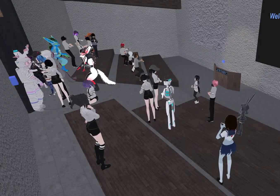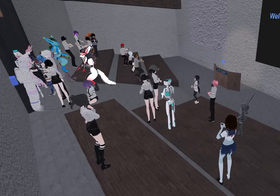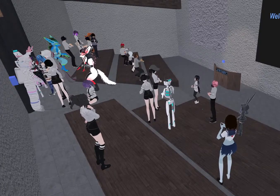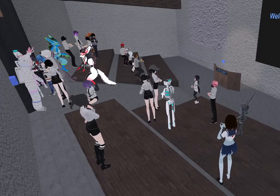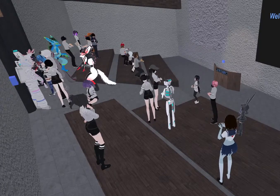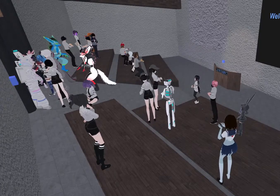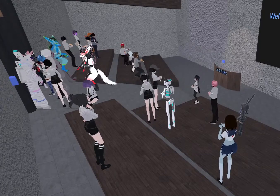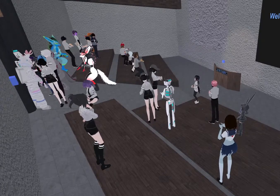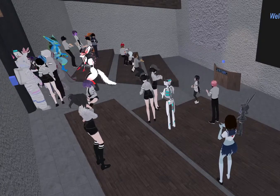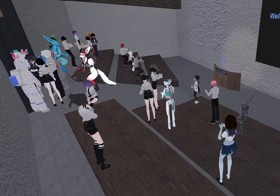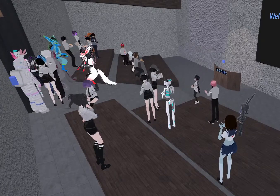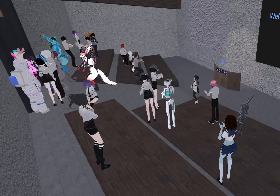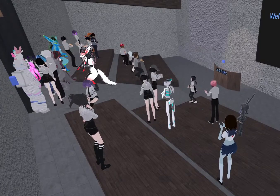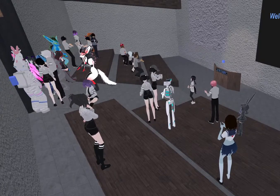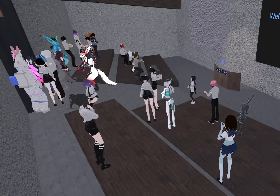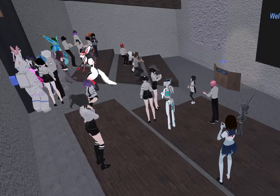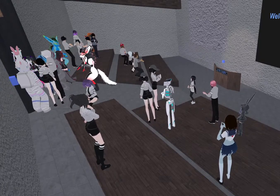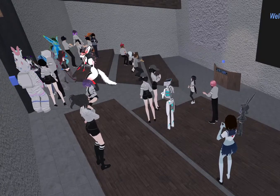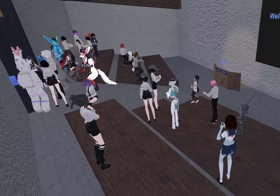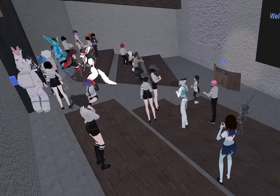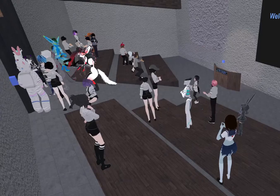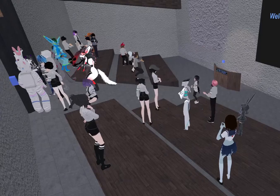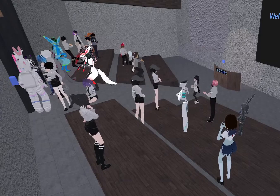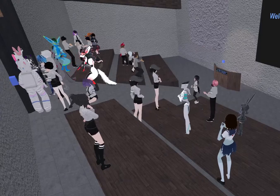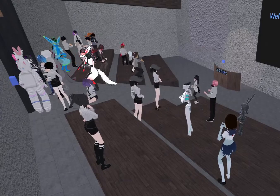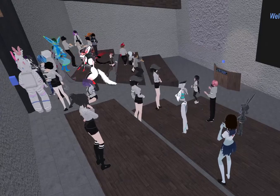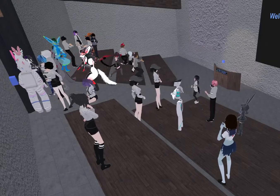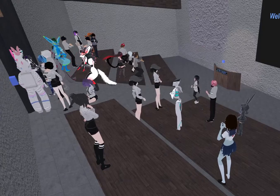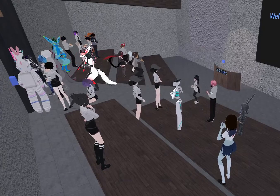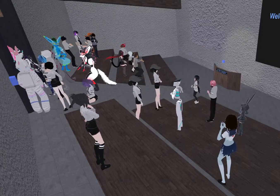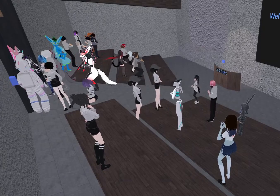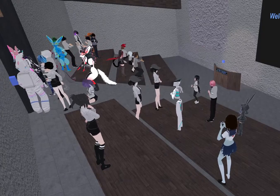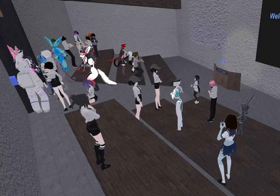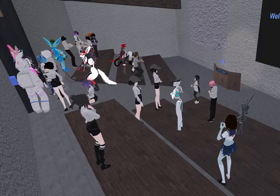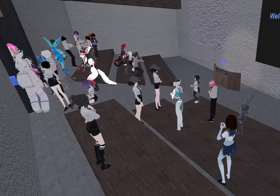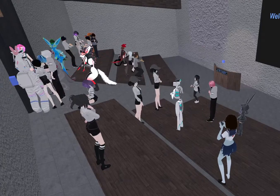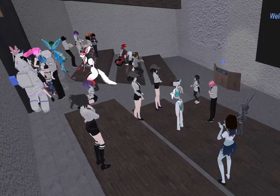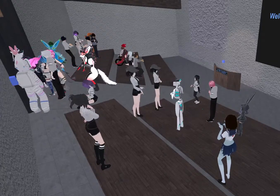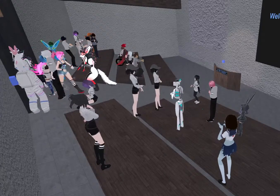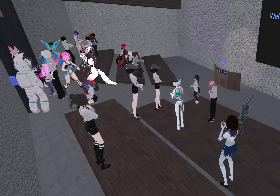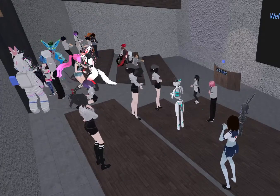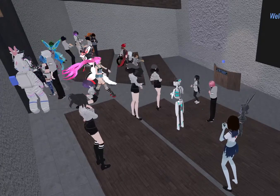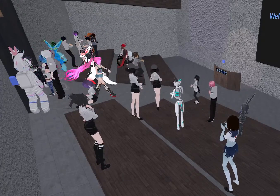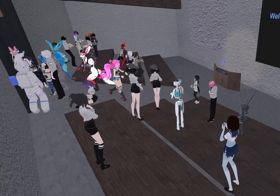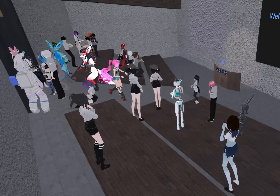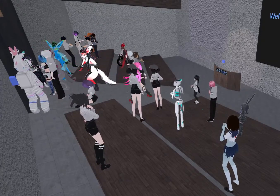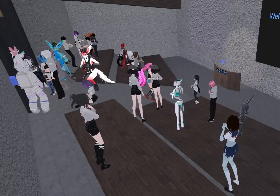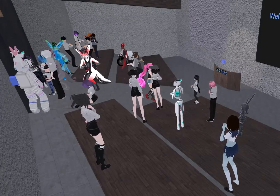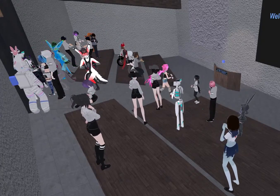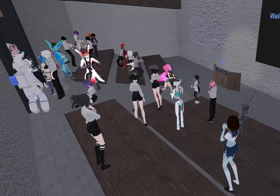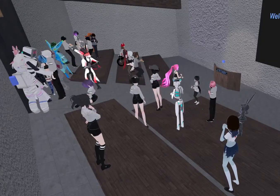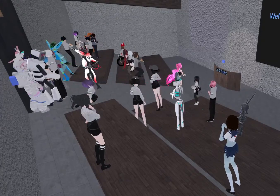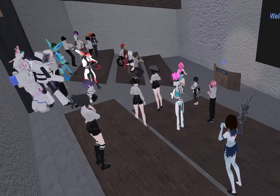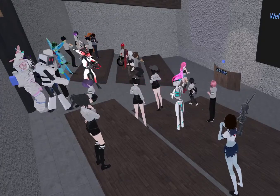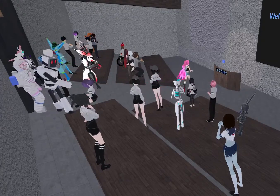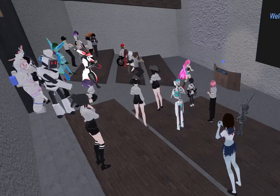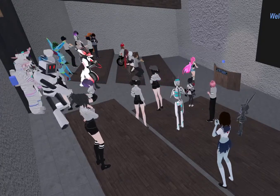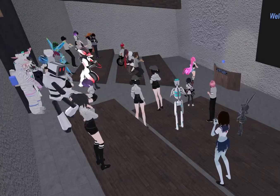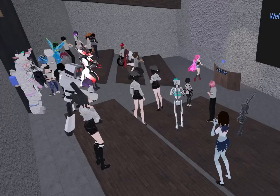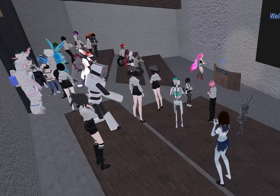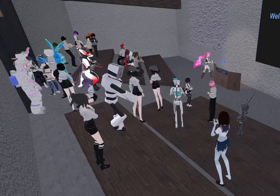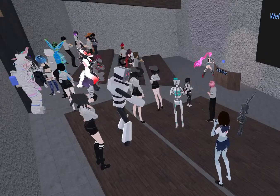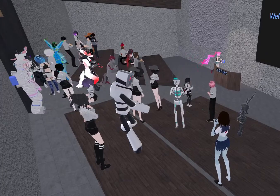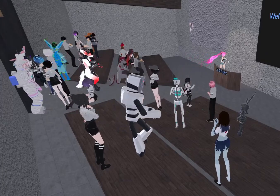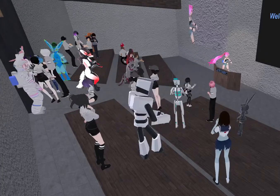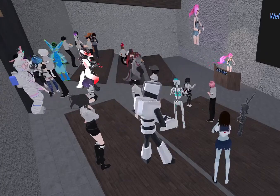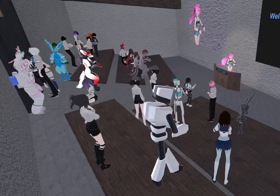Yeah. itchy. Okay. I honestly Gotta start hate class. getting shots just because they do it directly when in your you're on a muscle new and it's thing. not fun, especially when it's in your